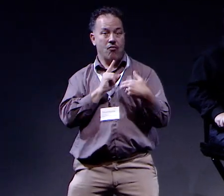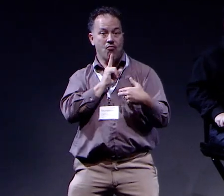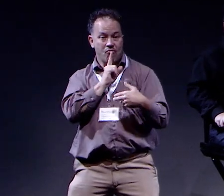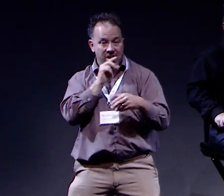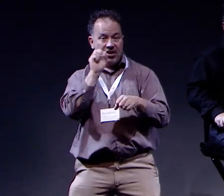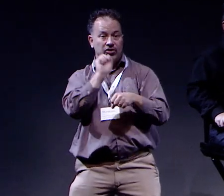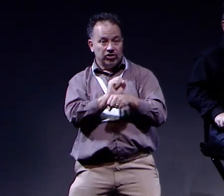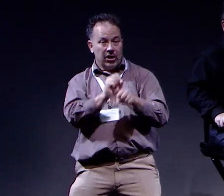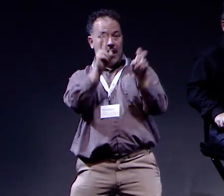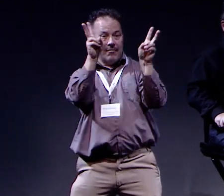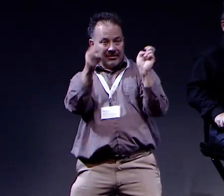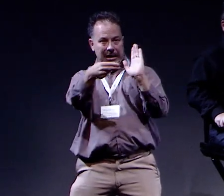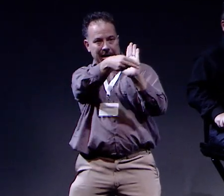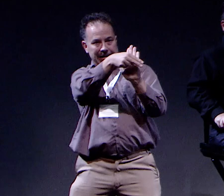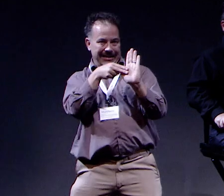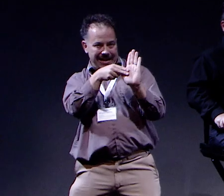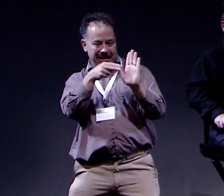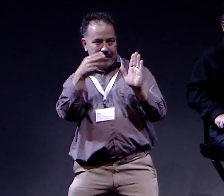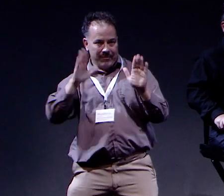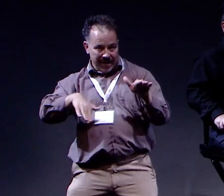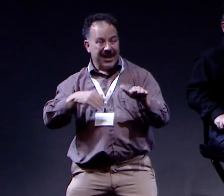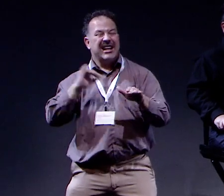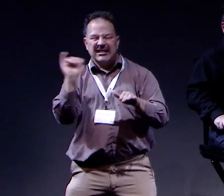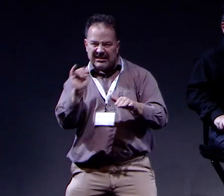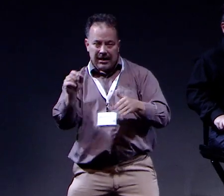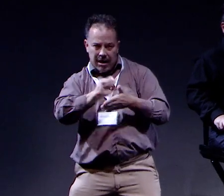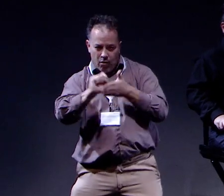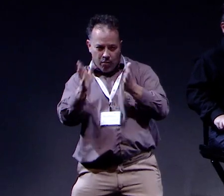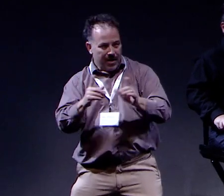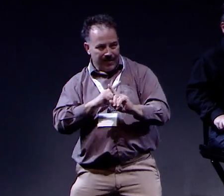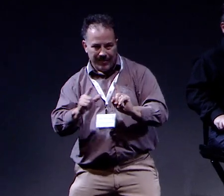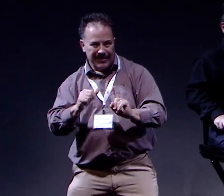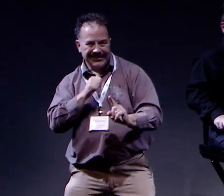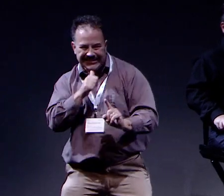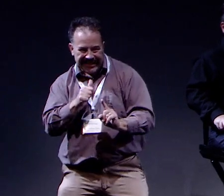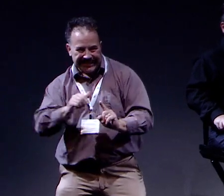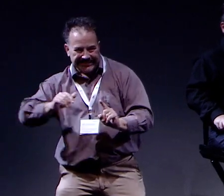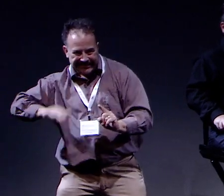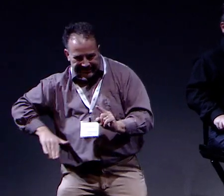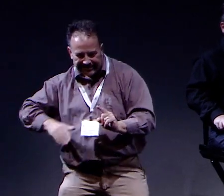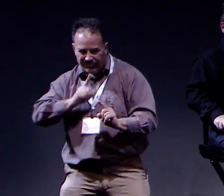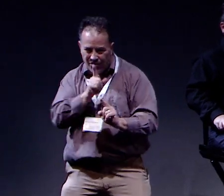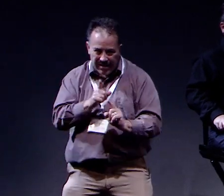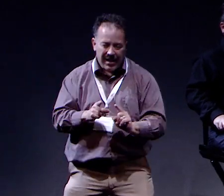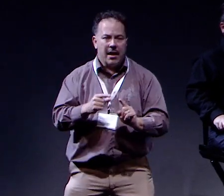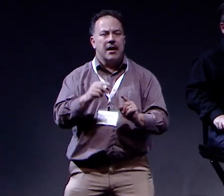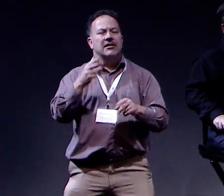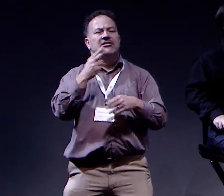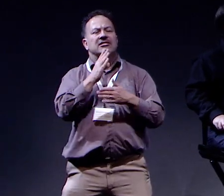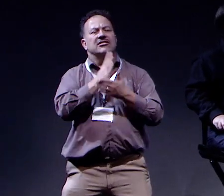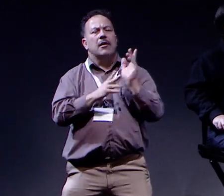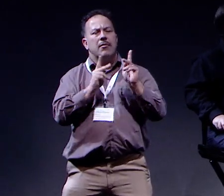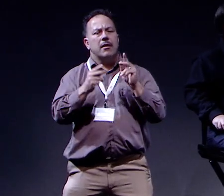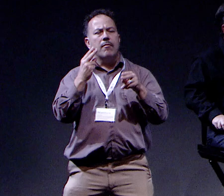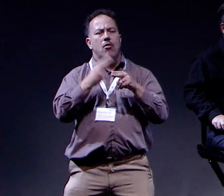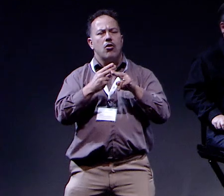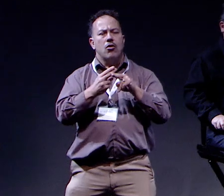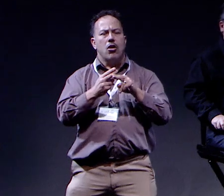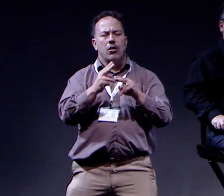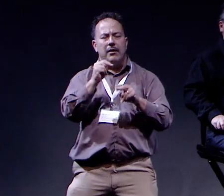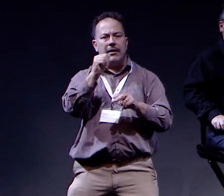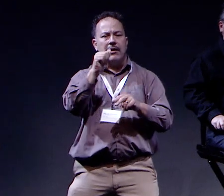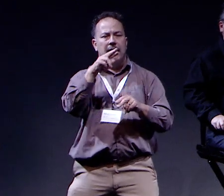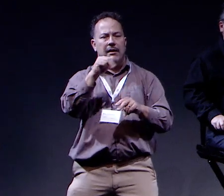yet. And it's like a writer, but not quite. And some people call it a narrative designer. Some people call it a game